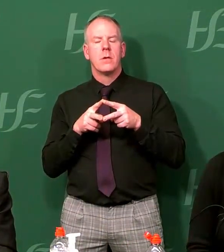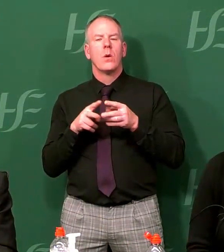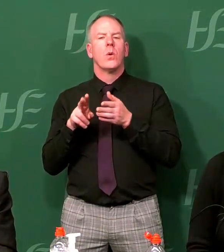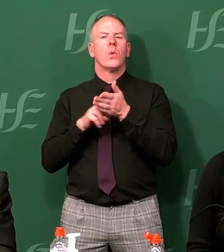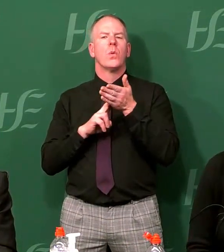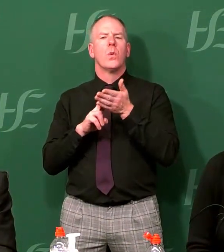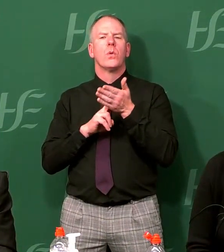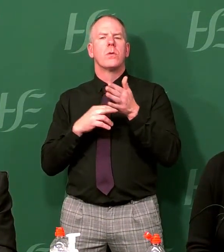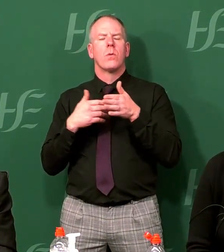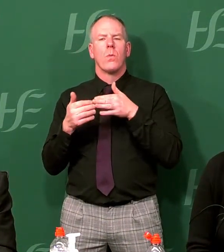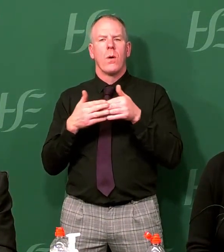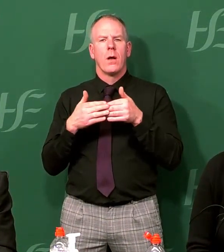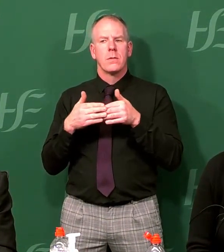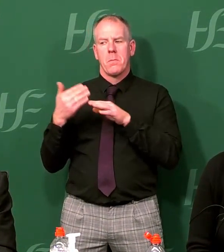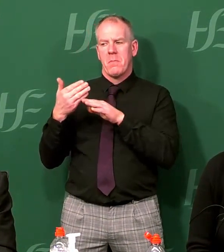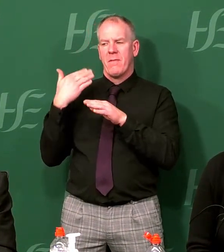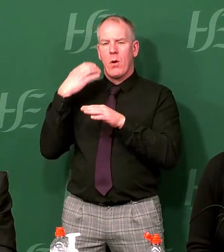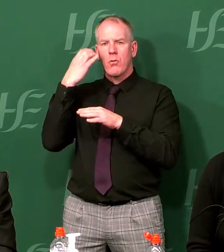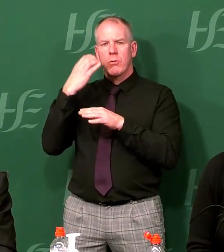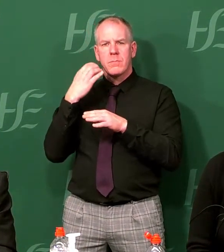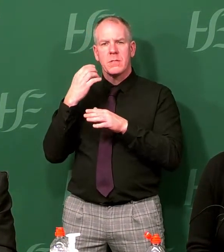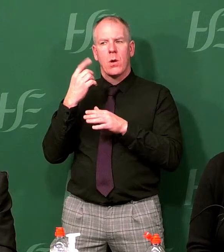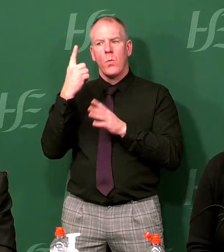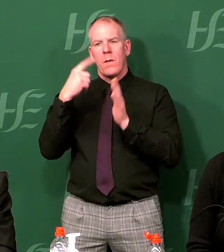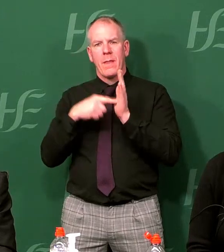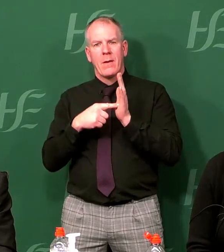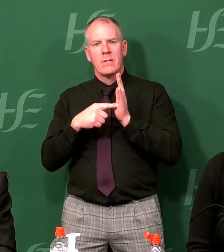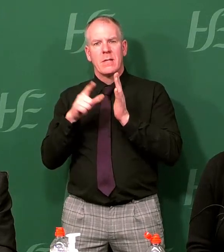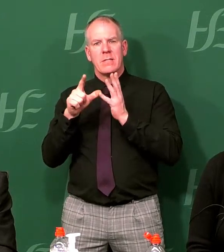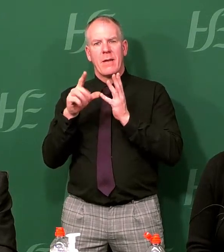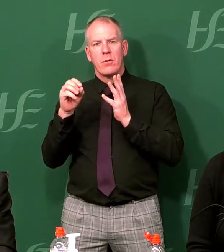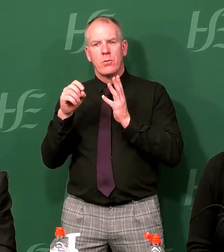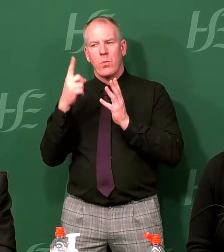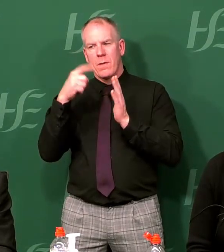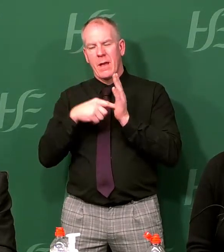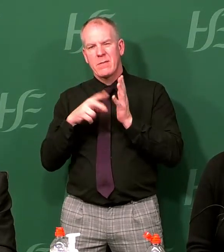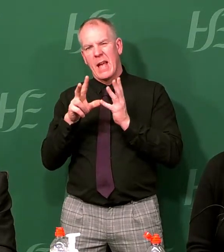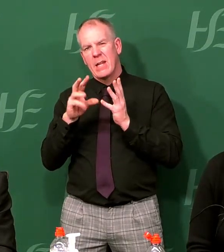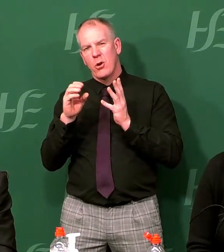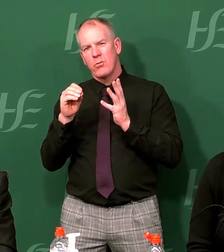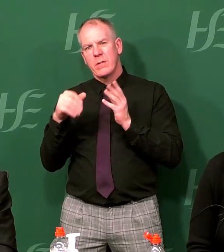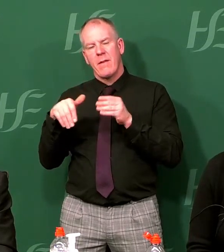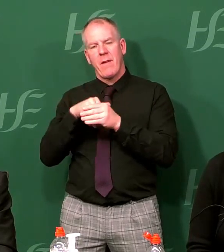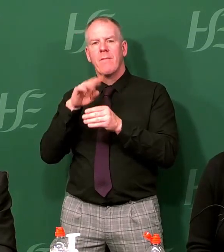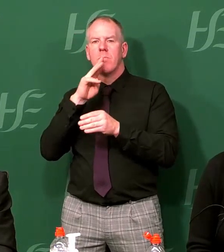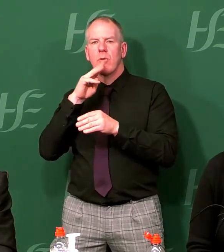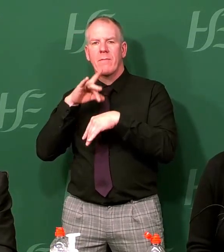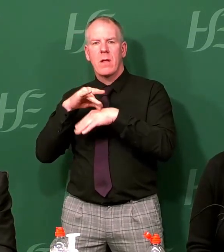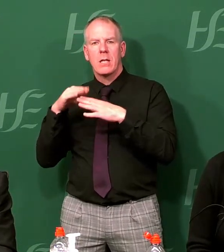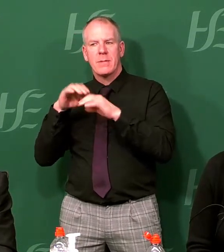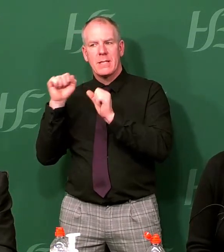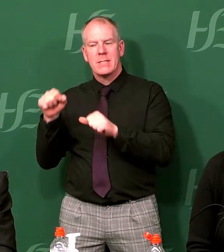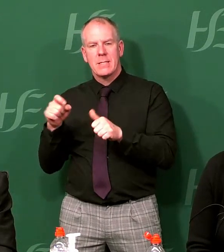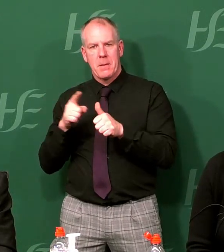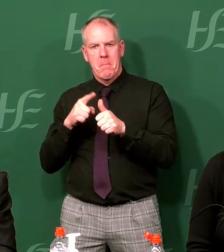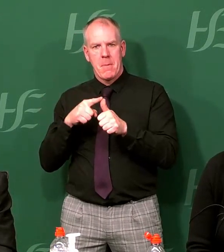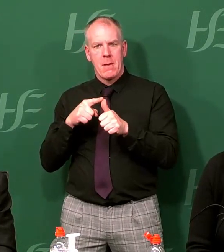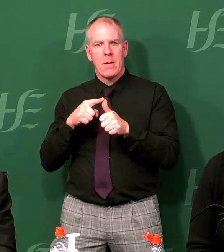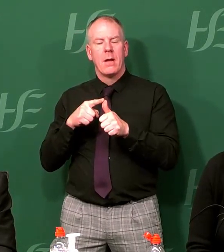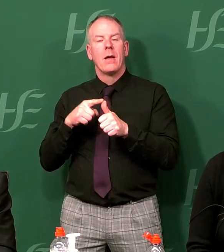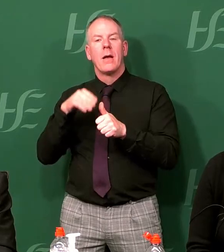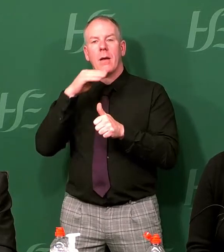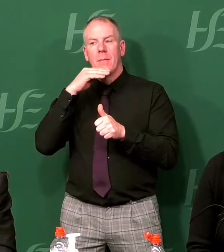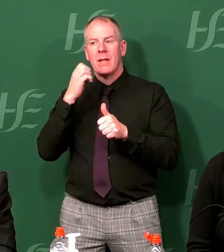using, just prior to Christmas, about 17 or 1,800 bed days per week from the private health system. And the weekly analysis of that was